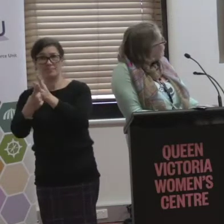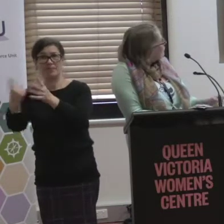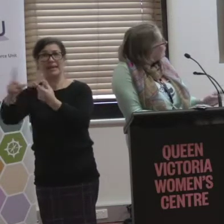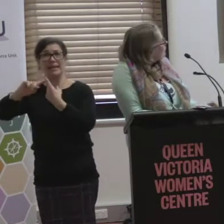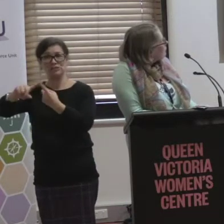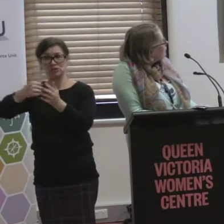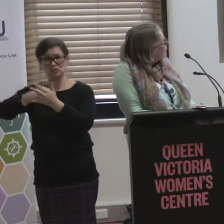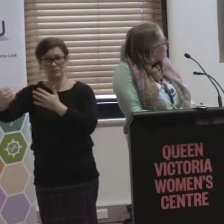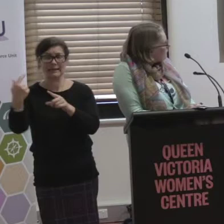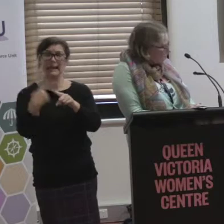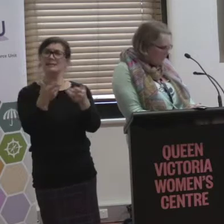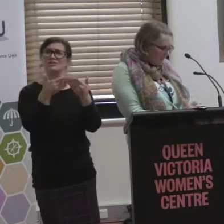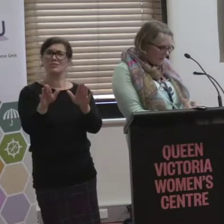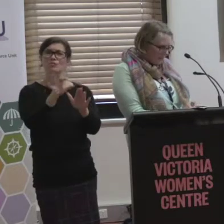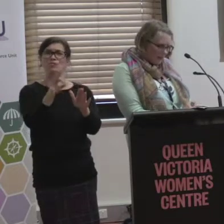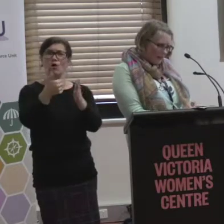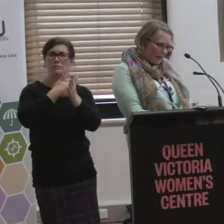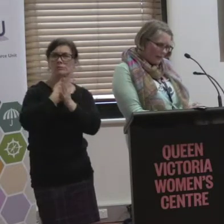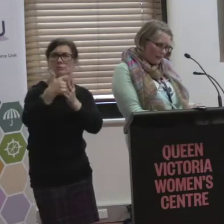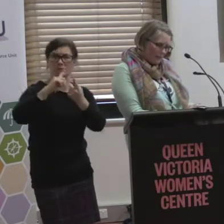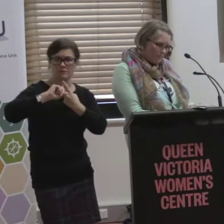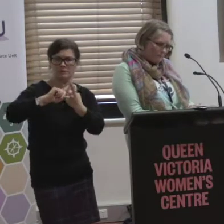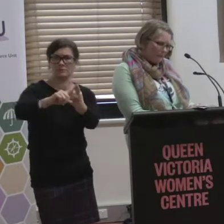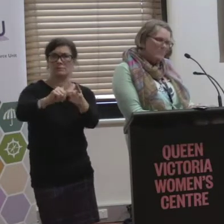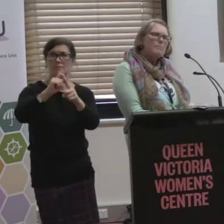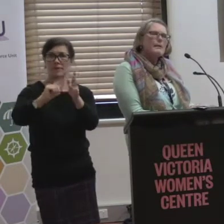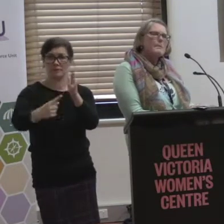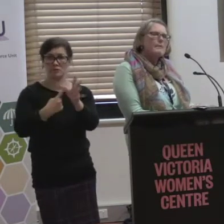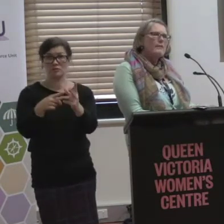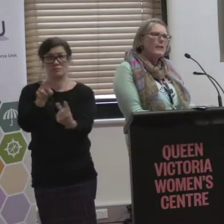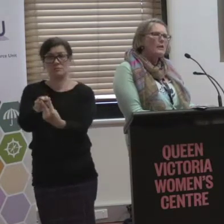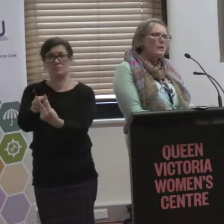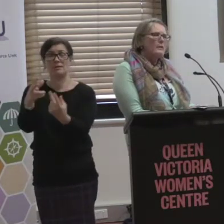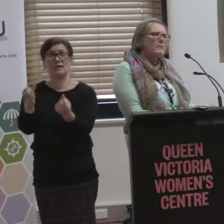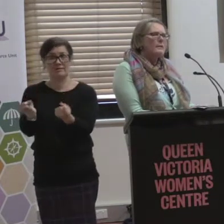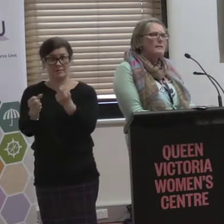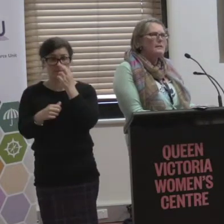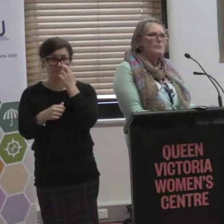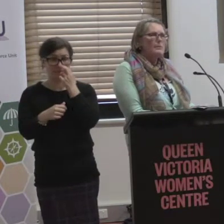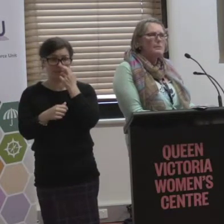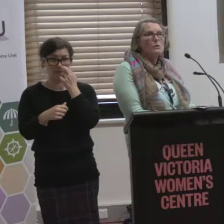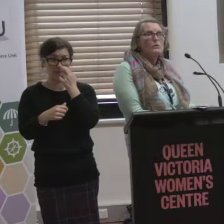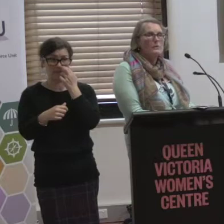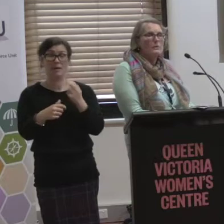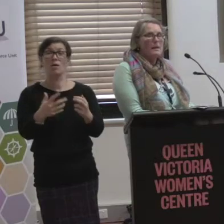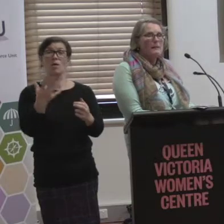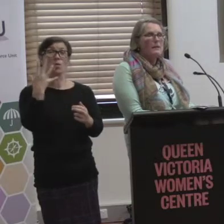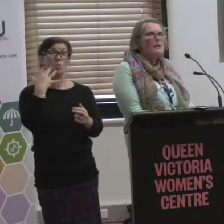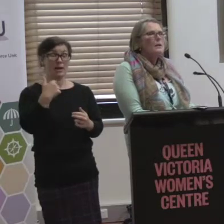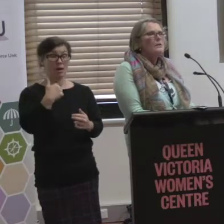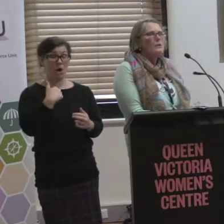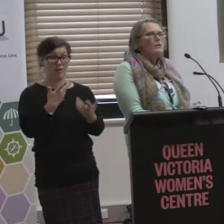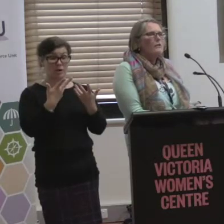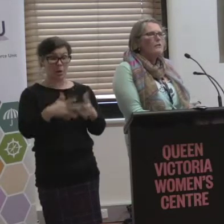attorney, the general non-enduring power of attorney, and that becomes invalid the minute the principal loses